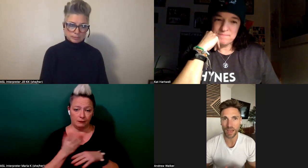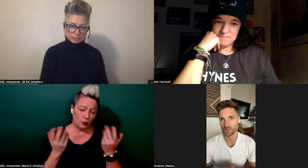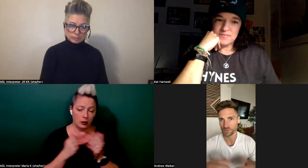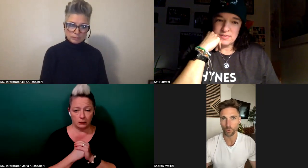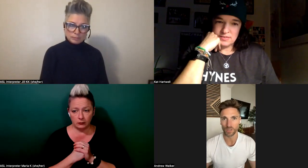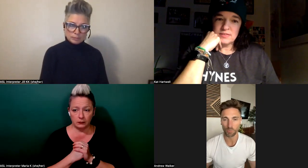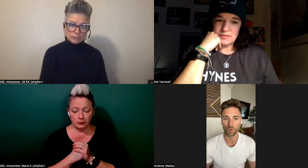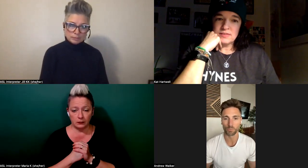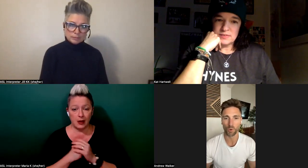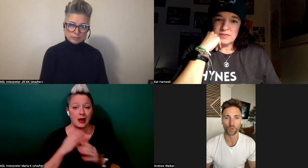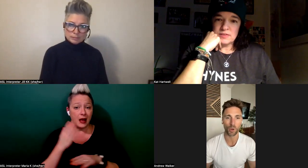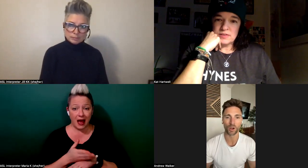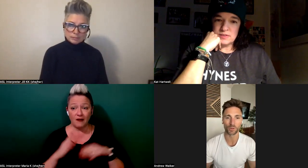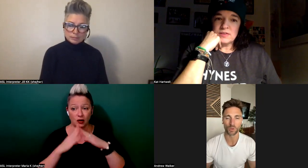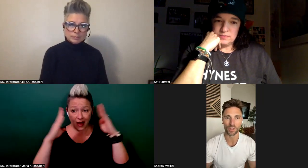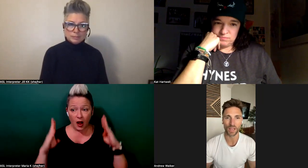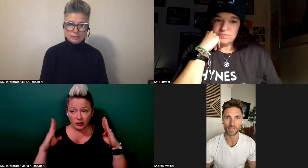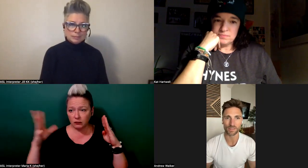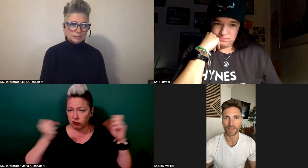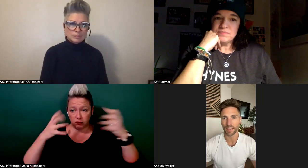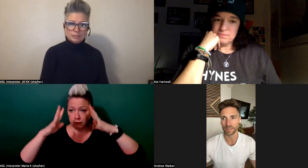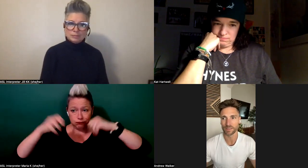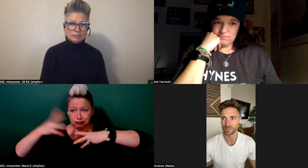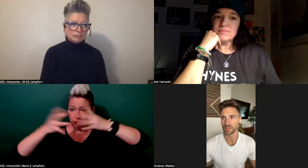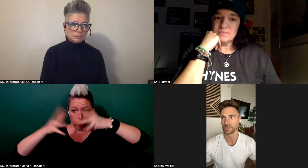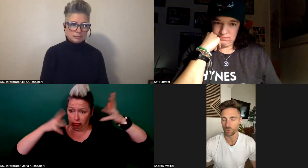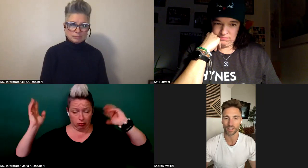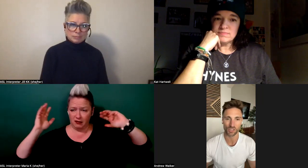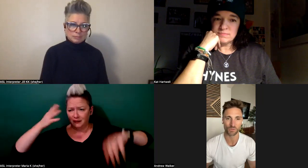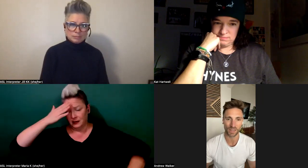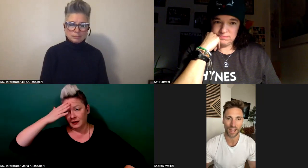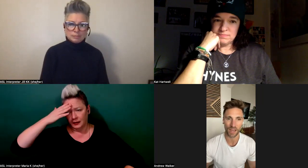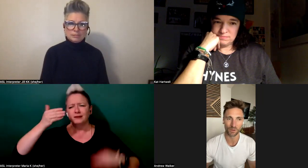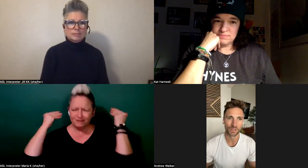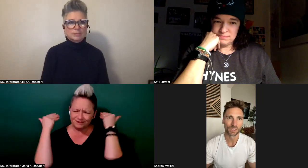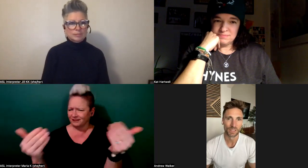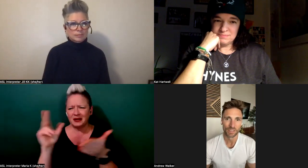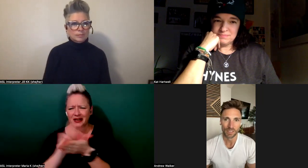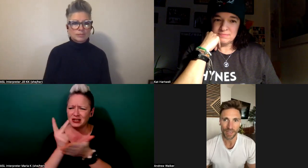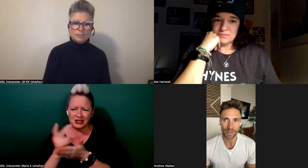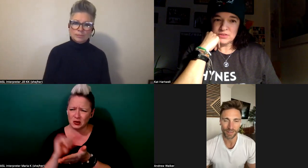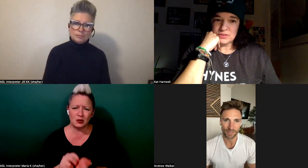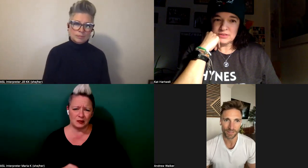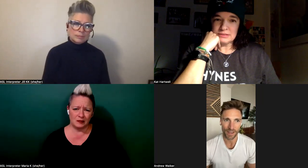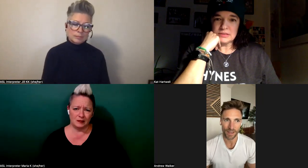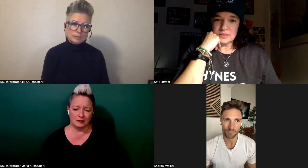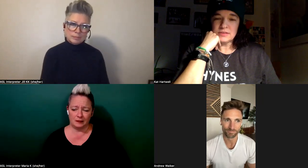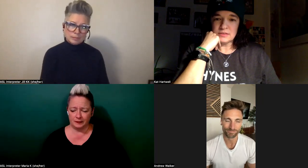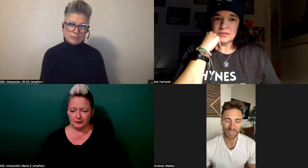once the house was totally pulled apart, we realized, hey, let's just do our kitchen right now.